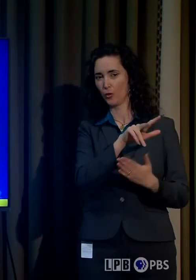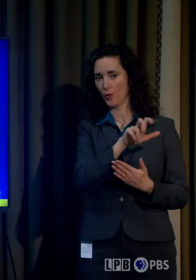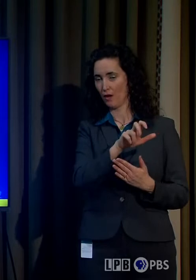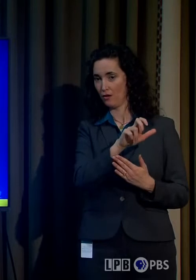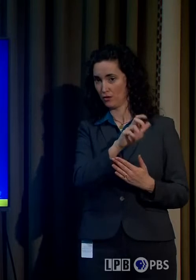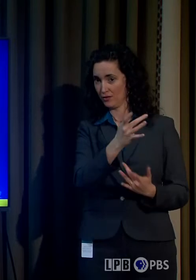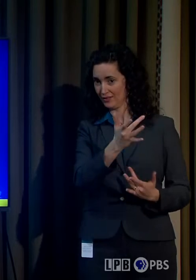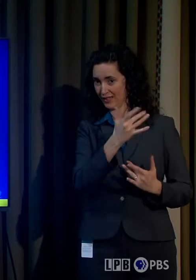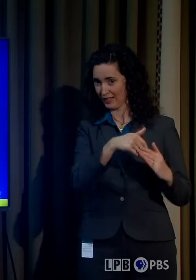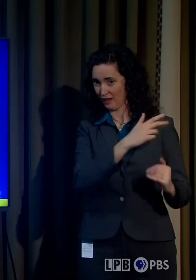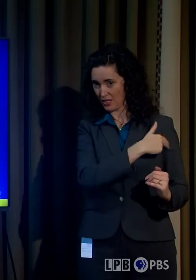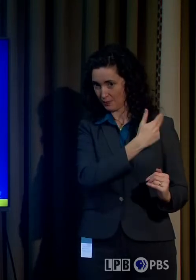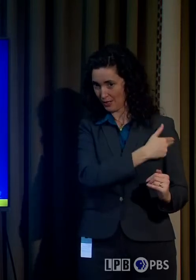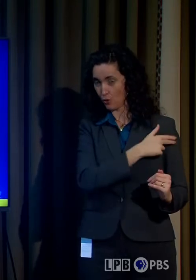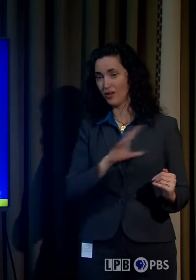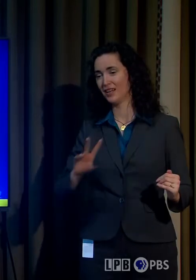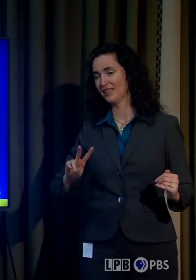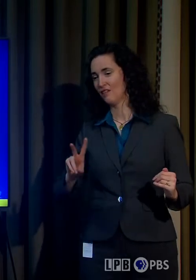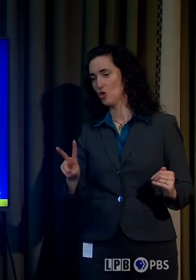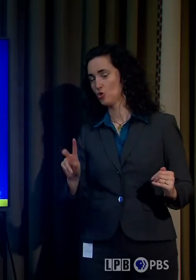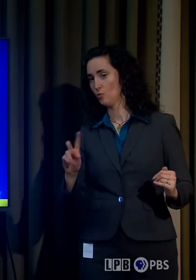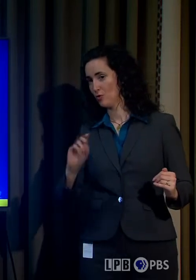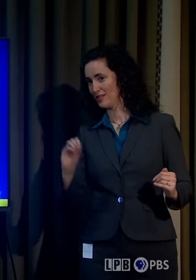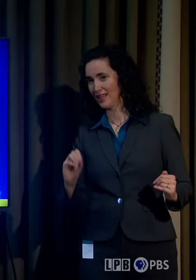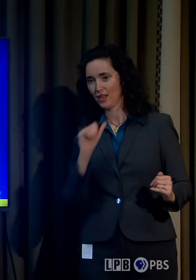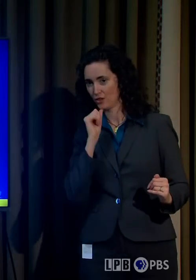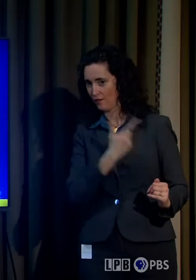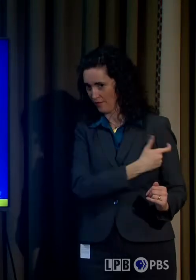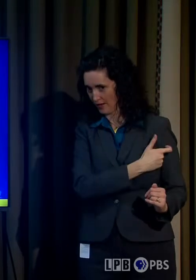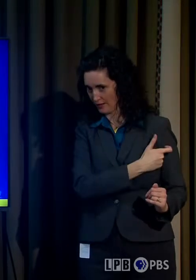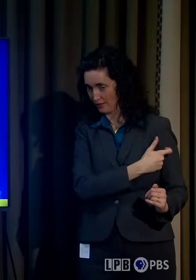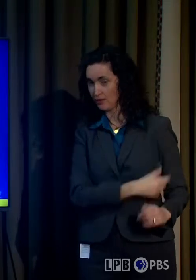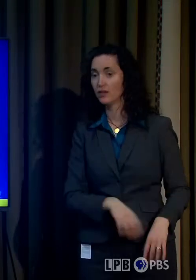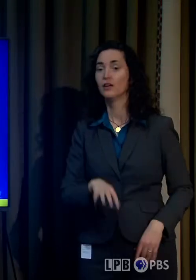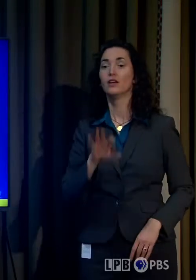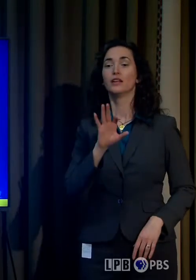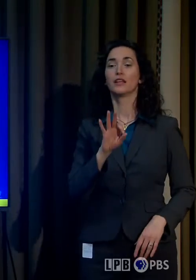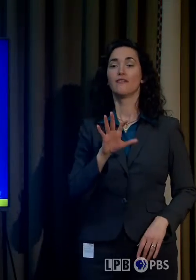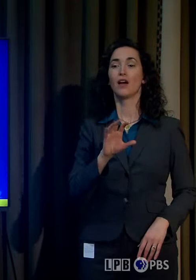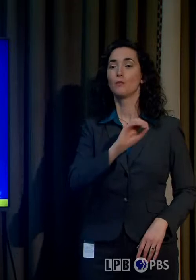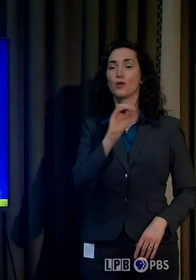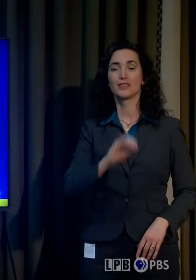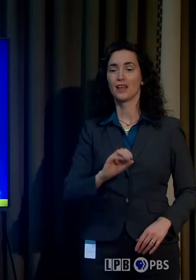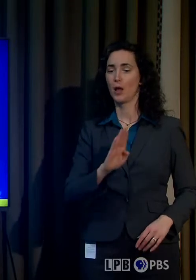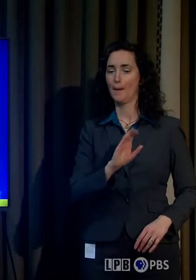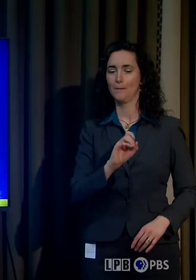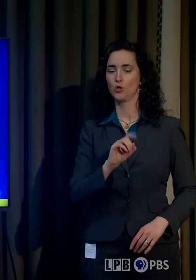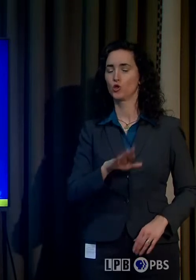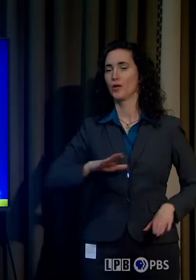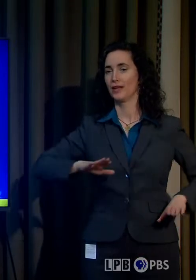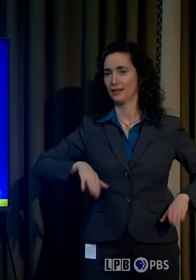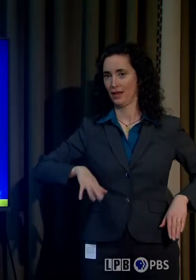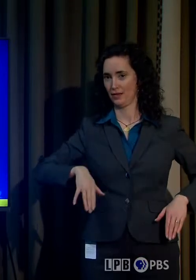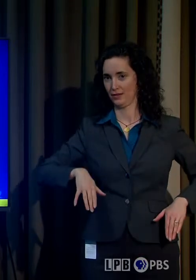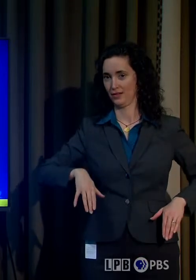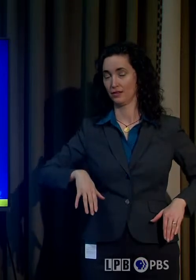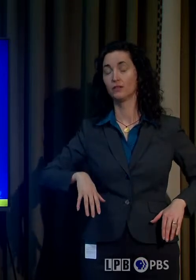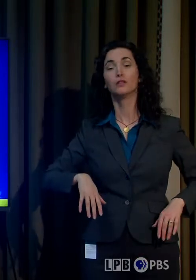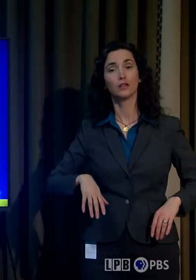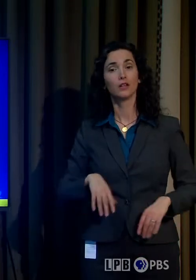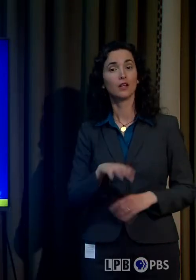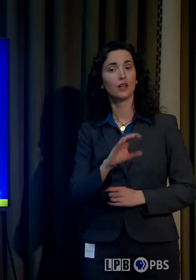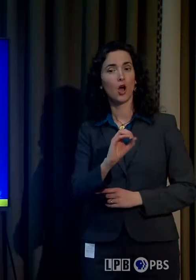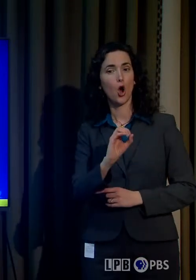of them are unvaccinated, and 95% of them have not been boosted. And as we see with Omicron,